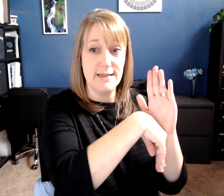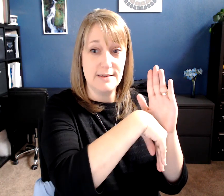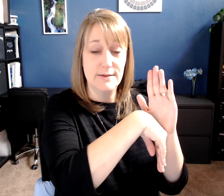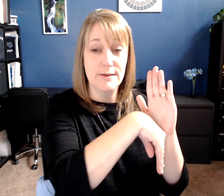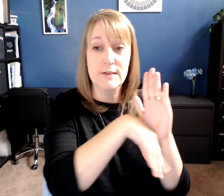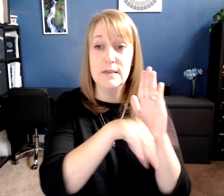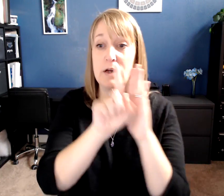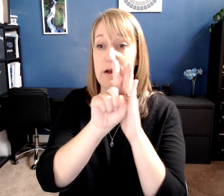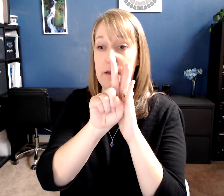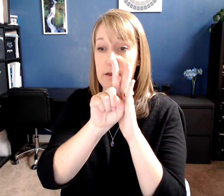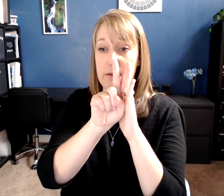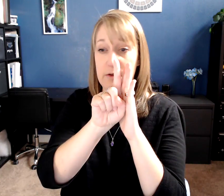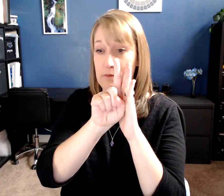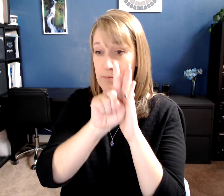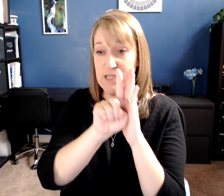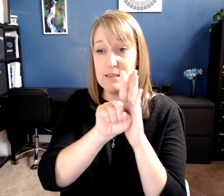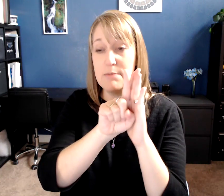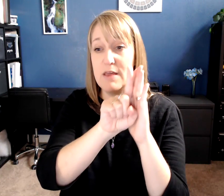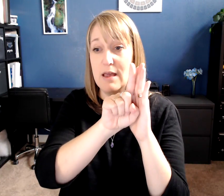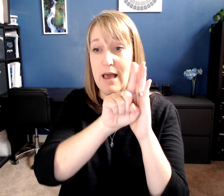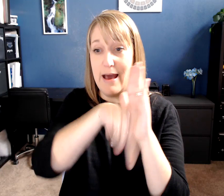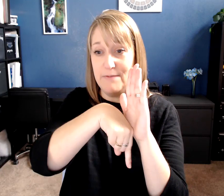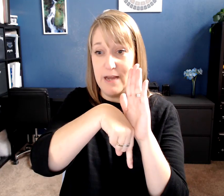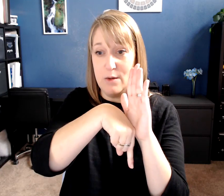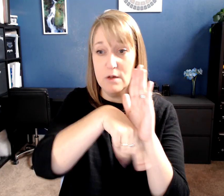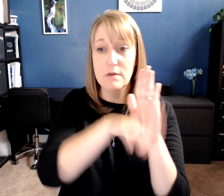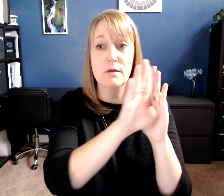this. There means the same thing, half an hour.